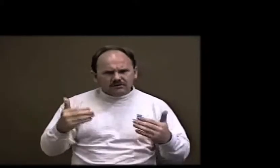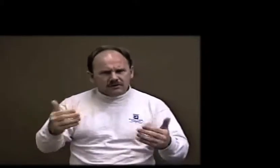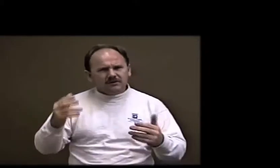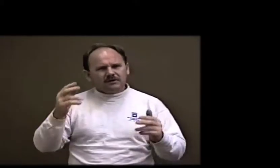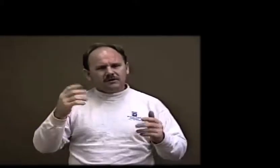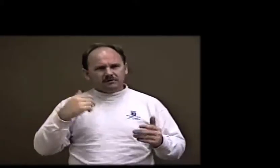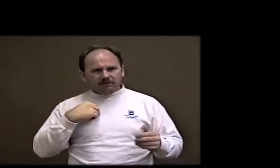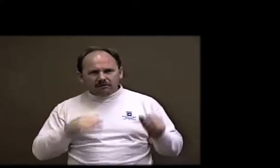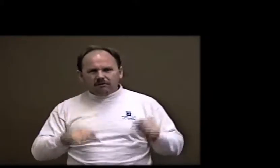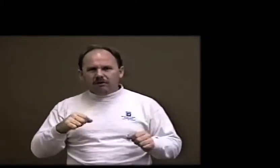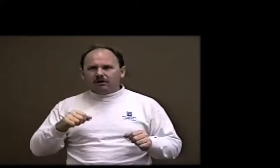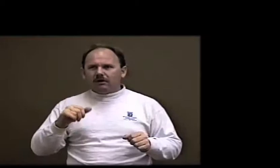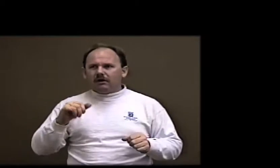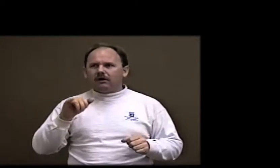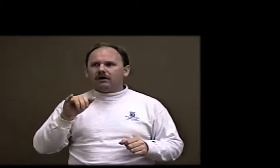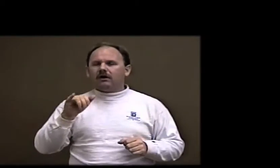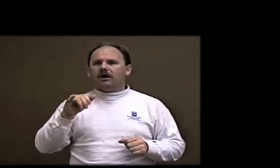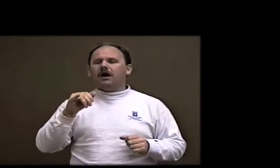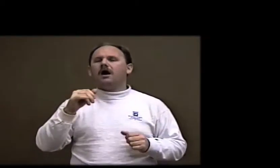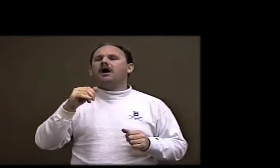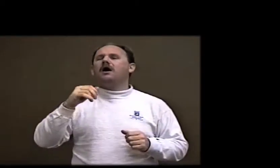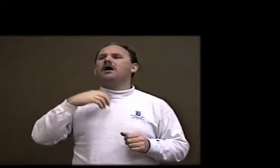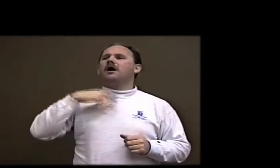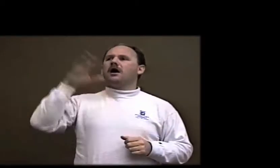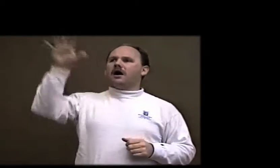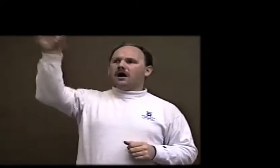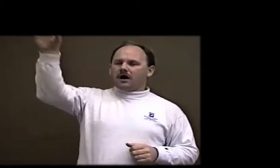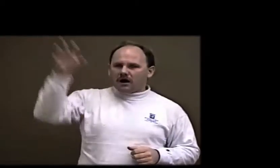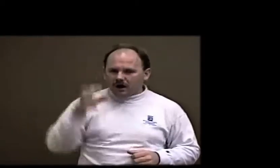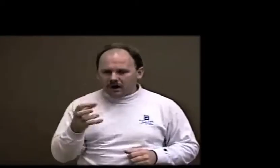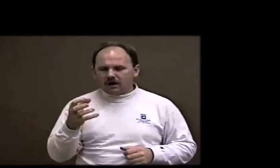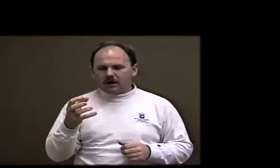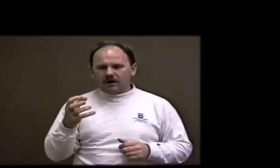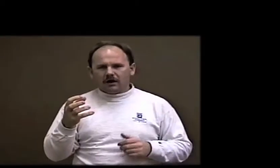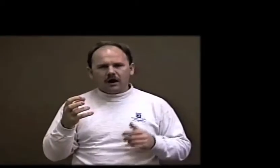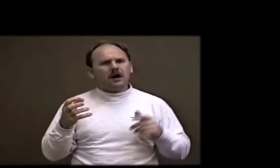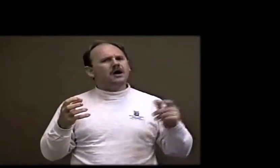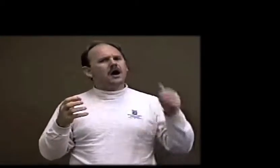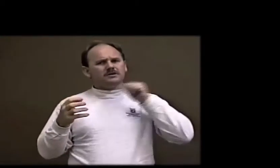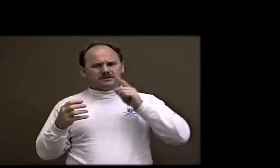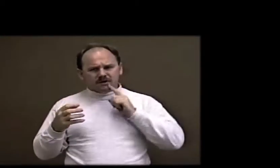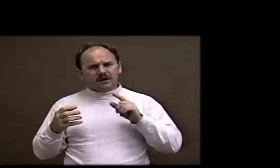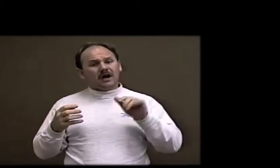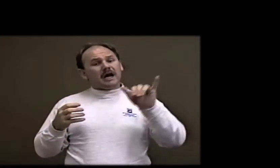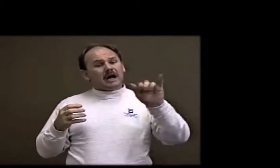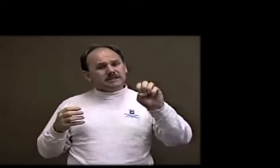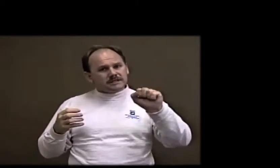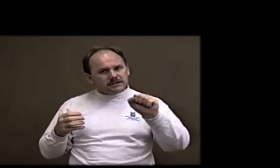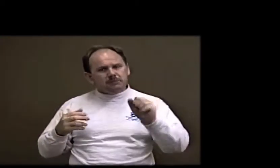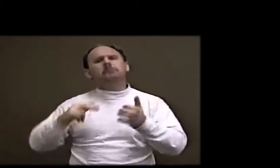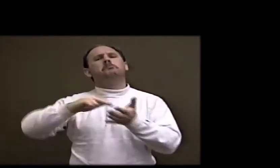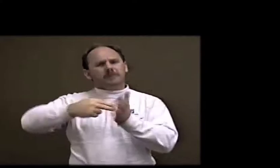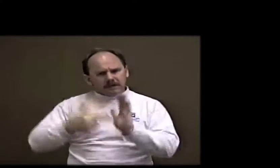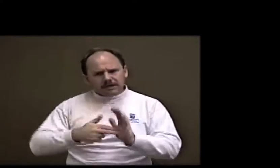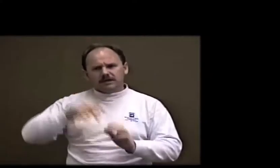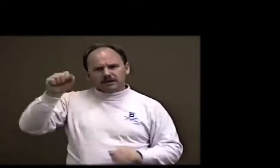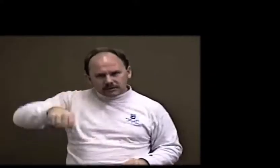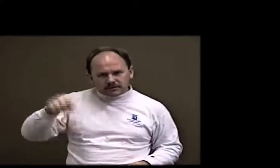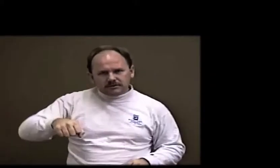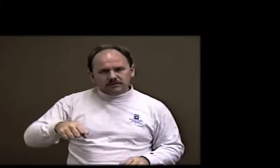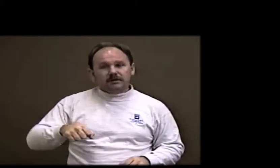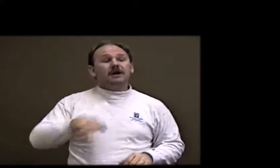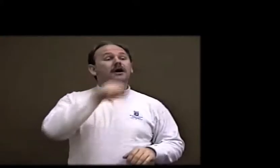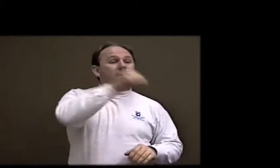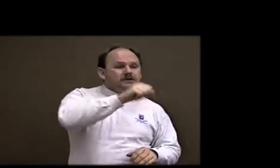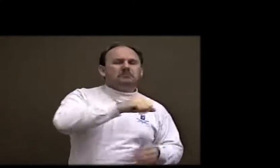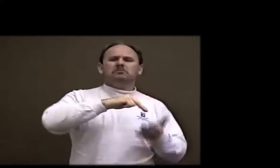Y-E-S meant yes, and yes meant Y-E-S. That's when I began to understand.